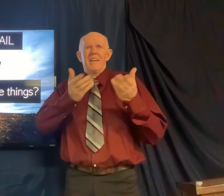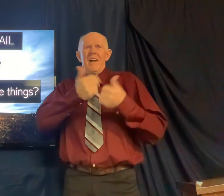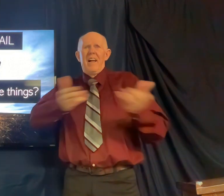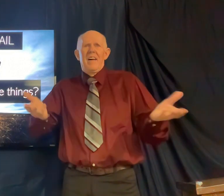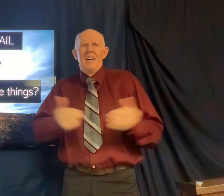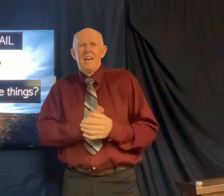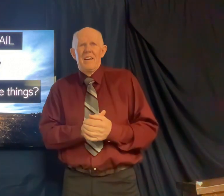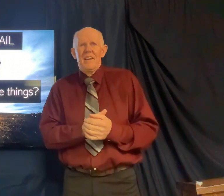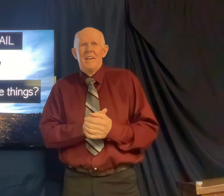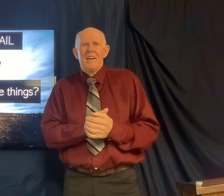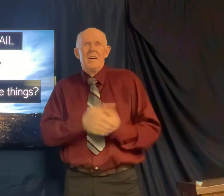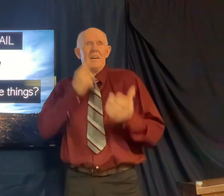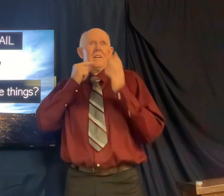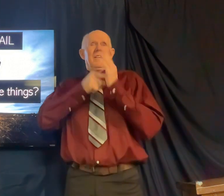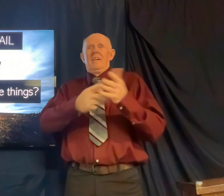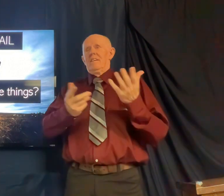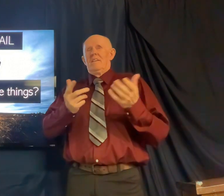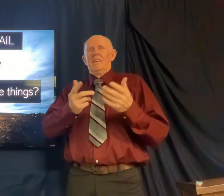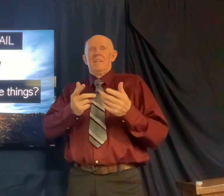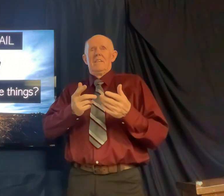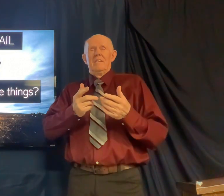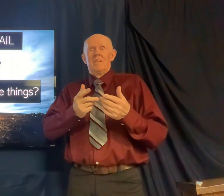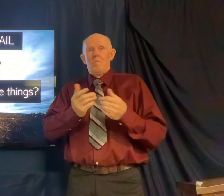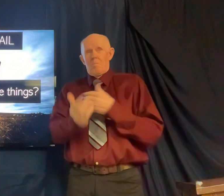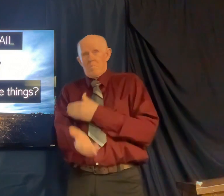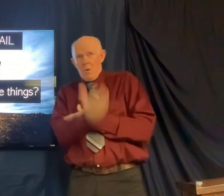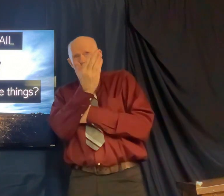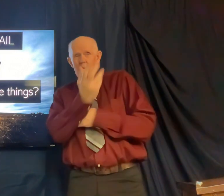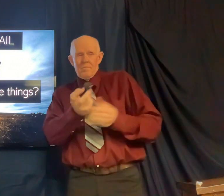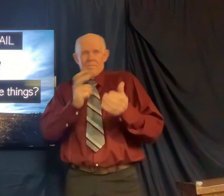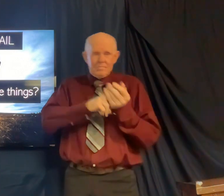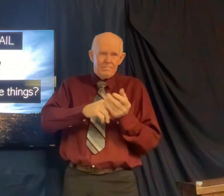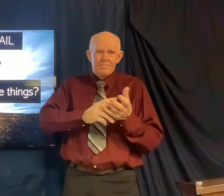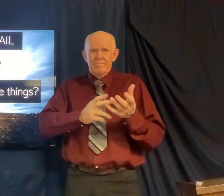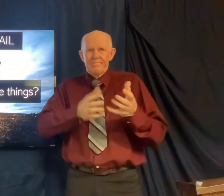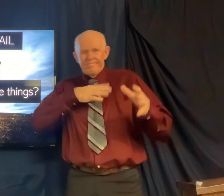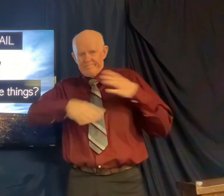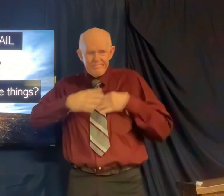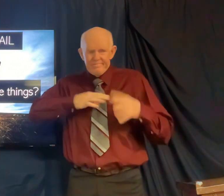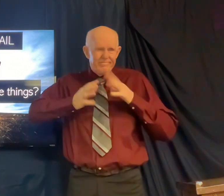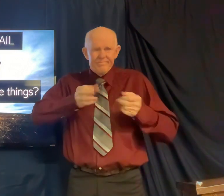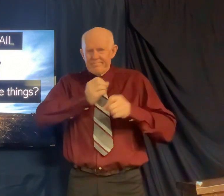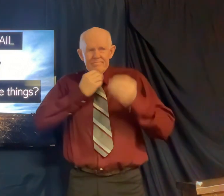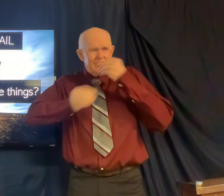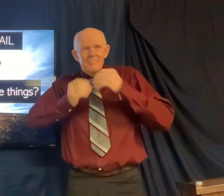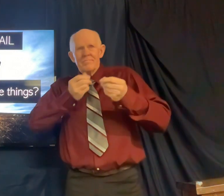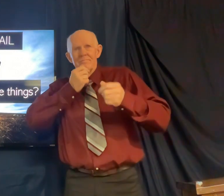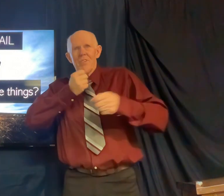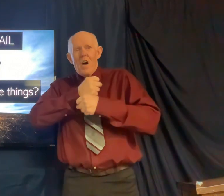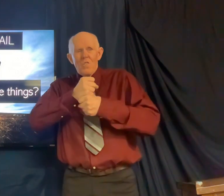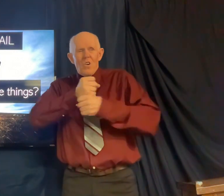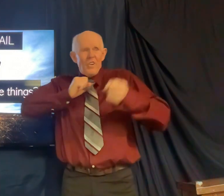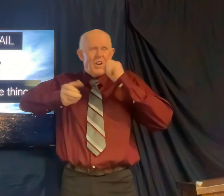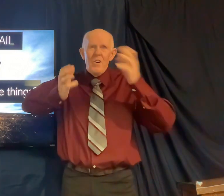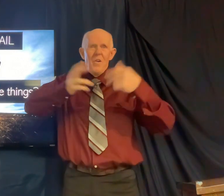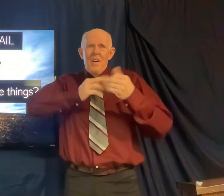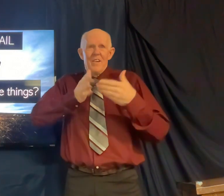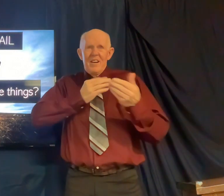or disappointed. For example, this morning getting up and getting dressed and eating breakfast and